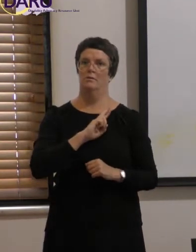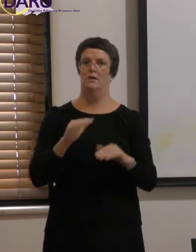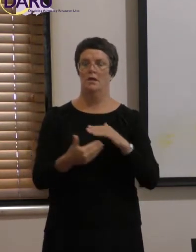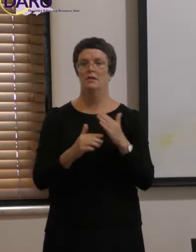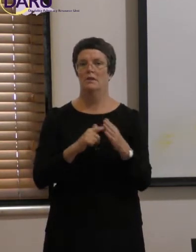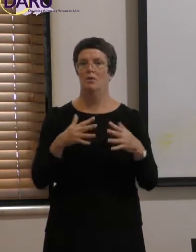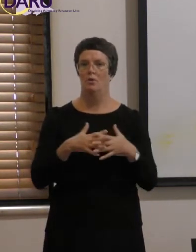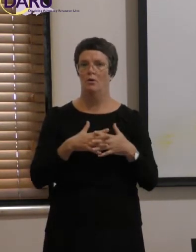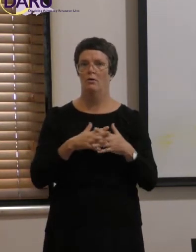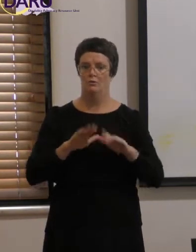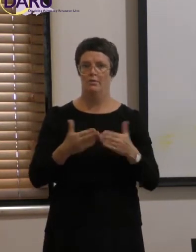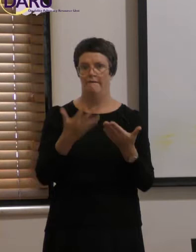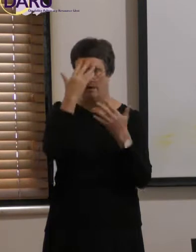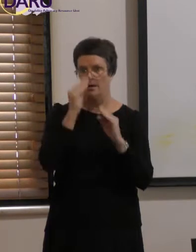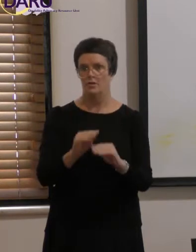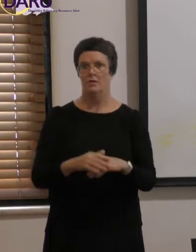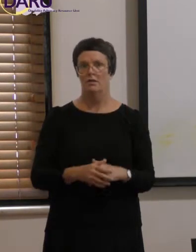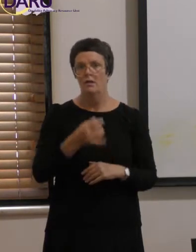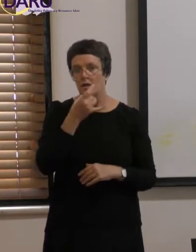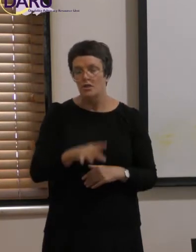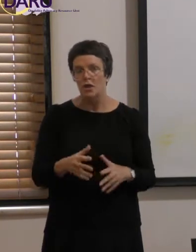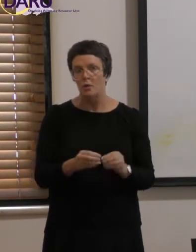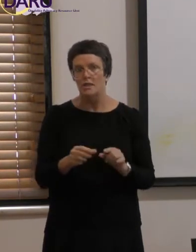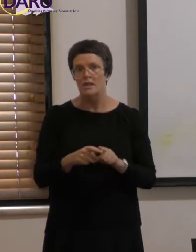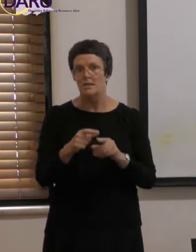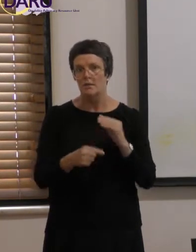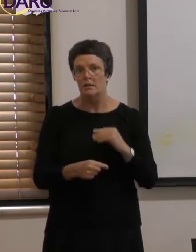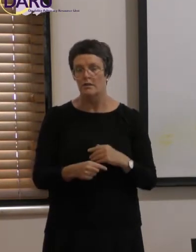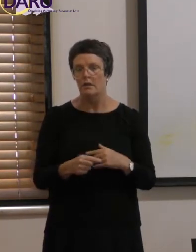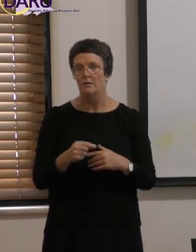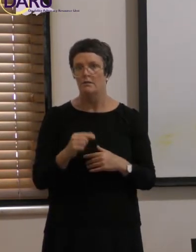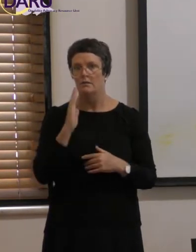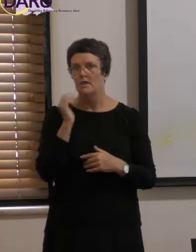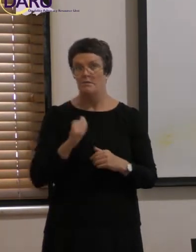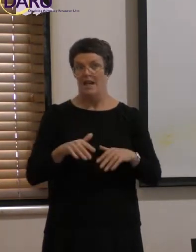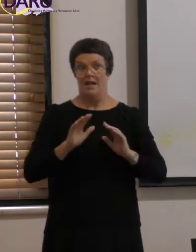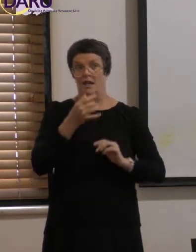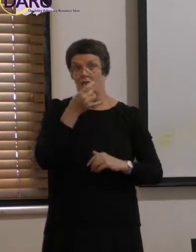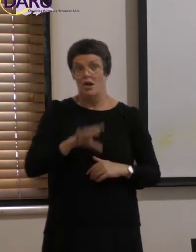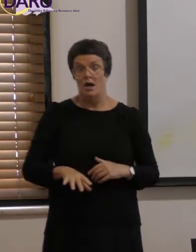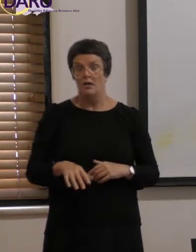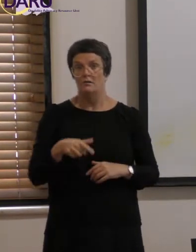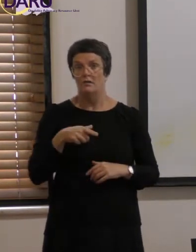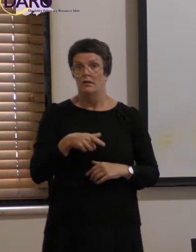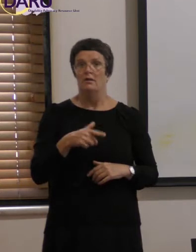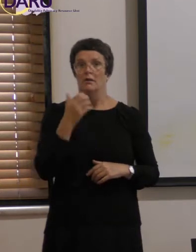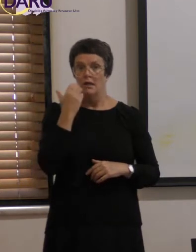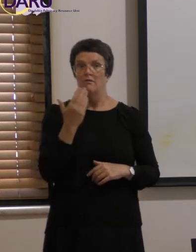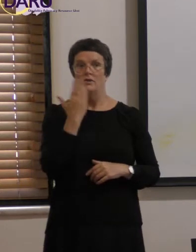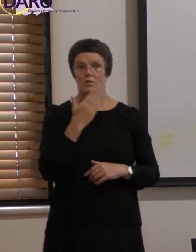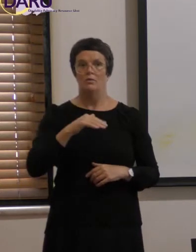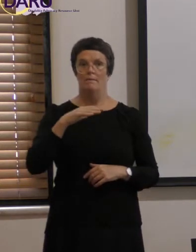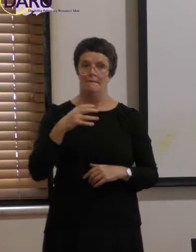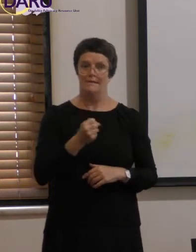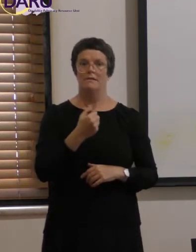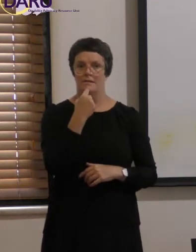be a child with disability, or any child, but for the children with disability that we're talking about, every school needs to articulate